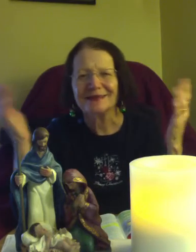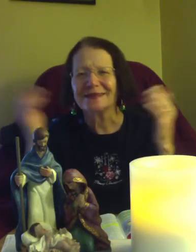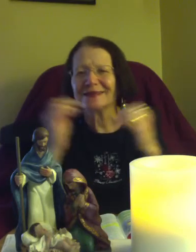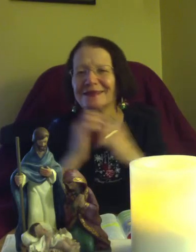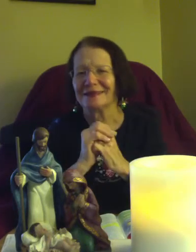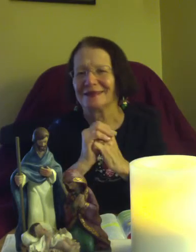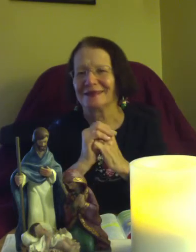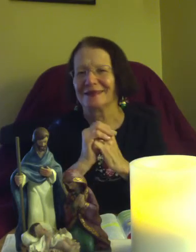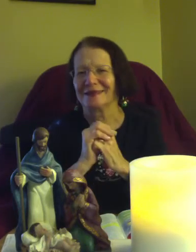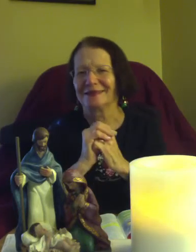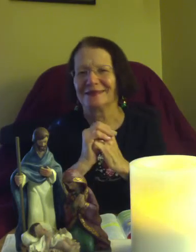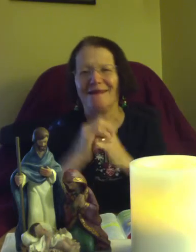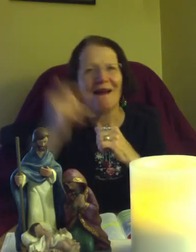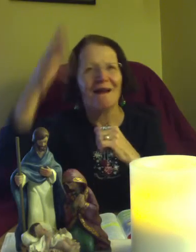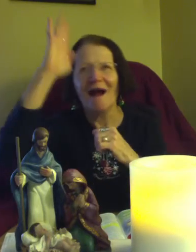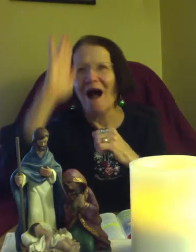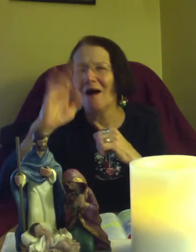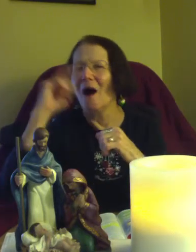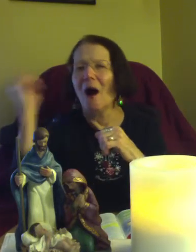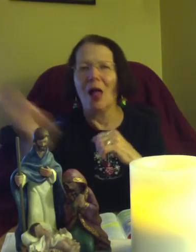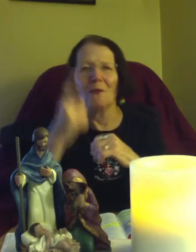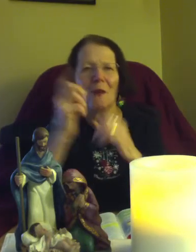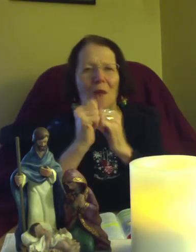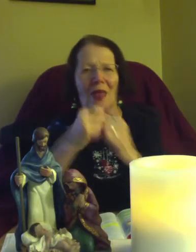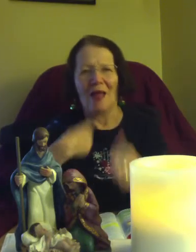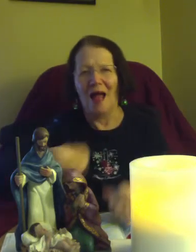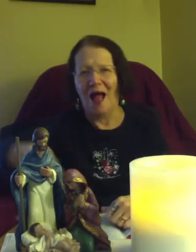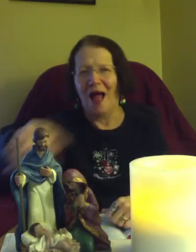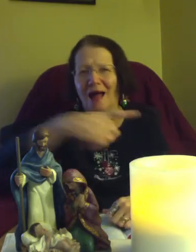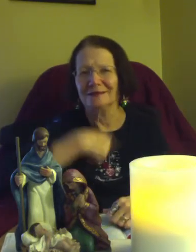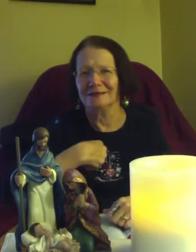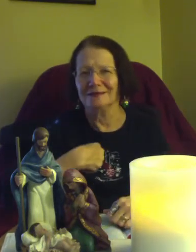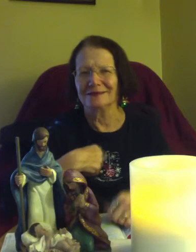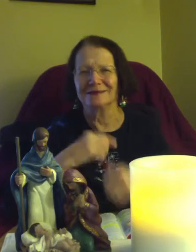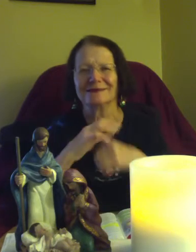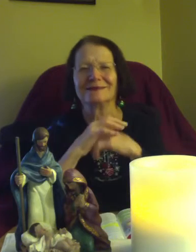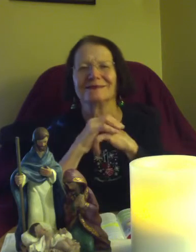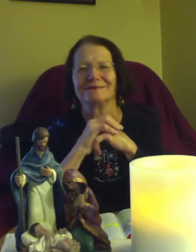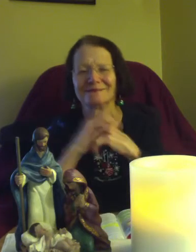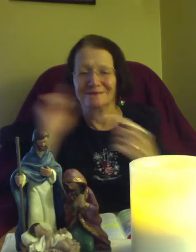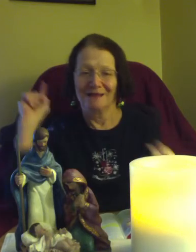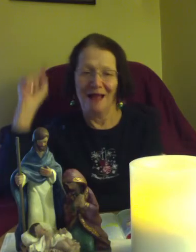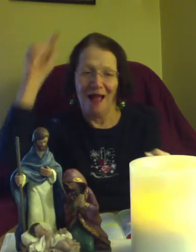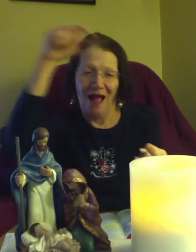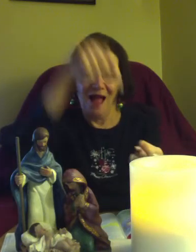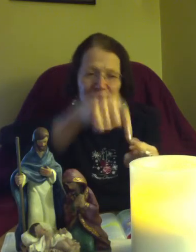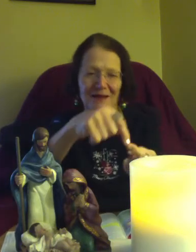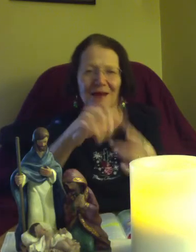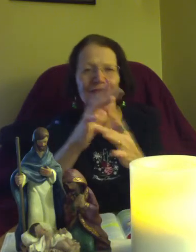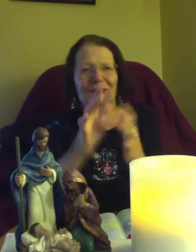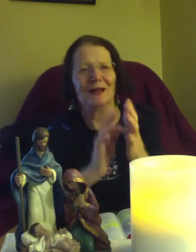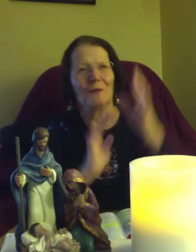aah that I'm not fine. I should be here,